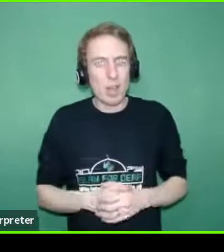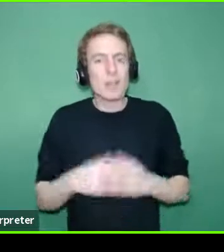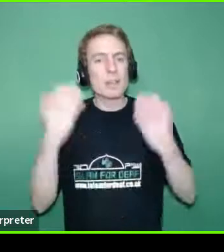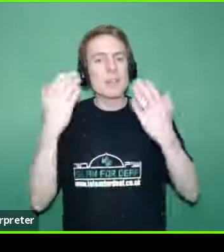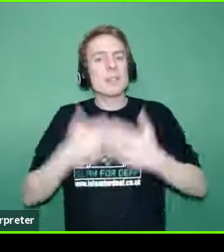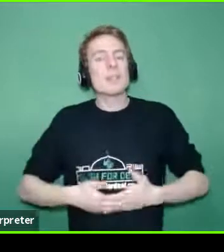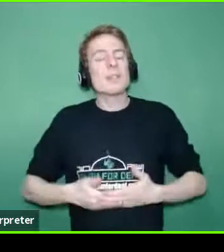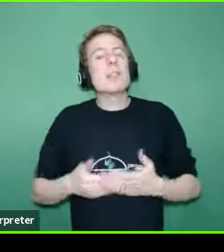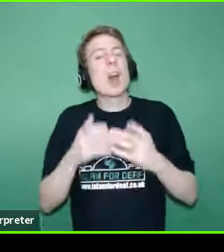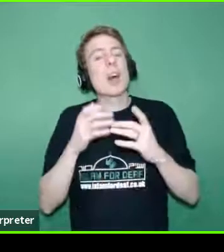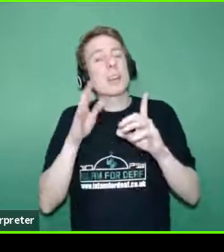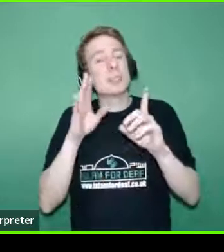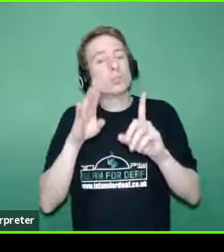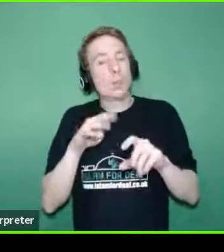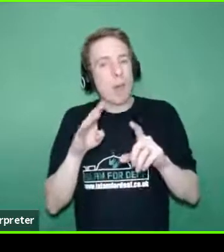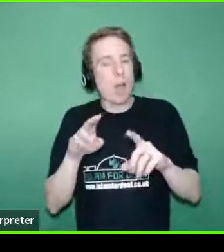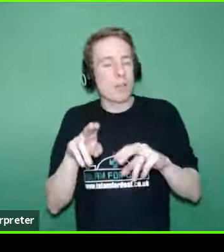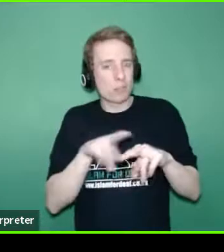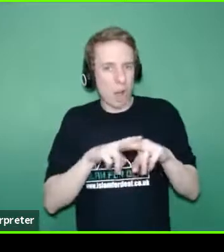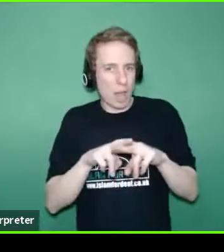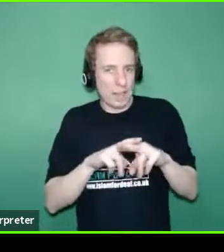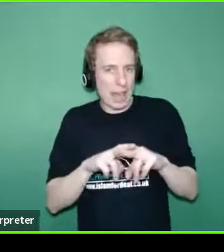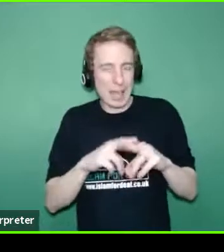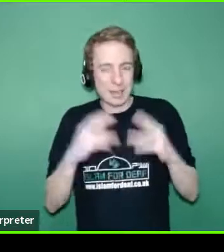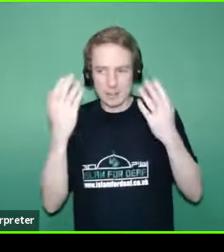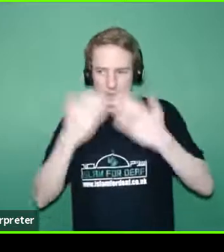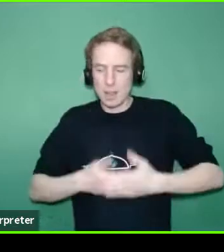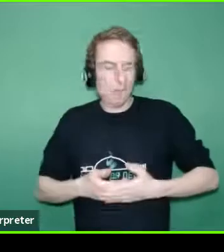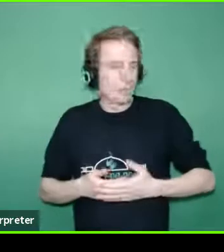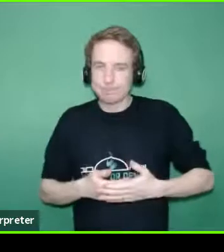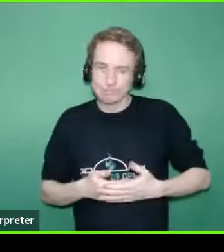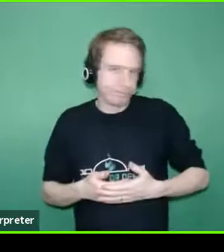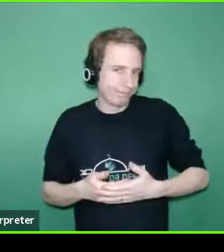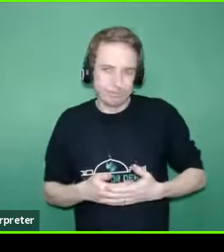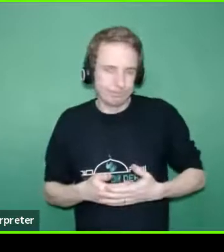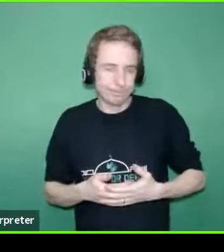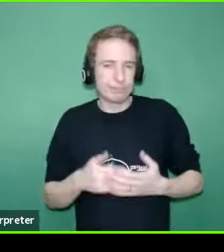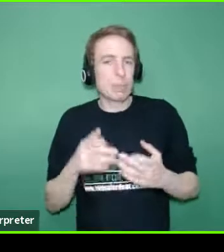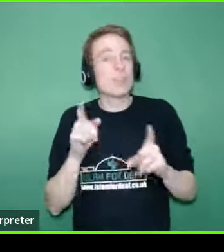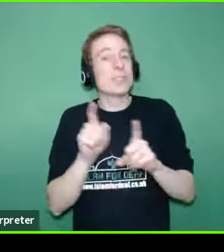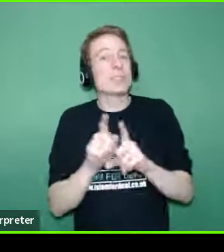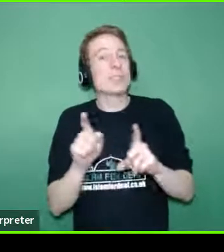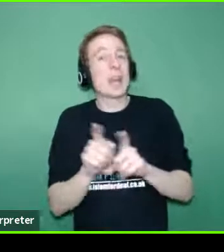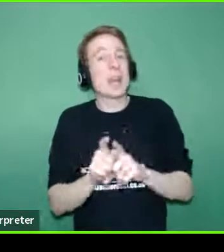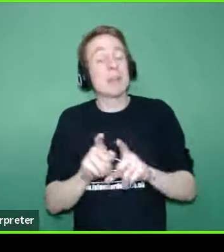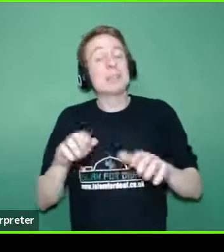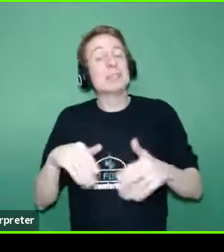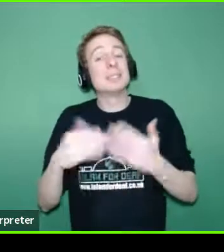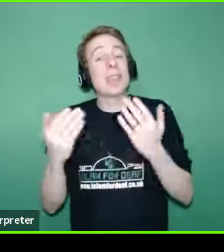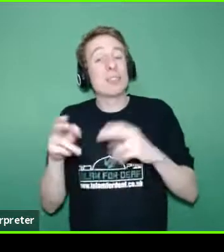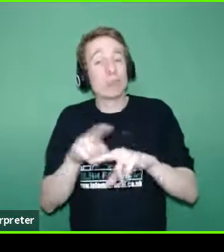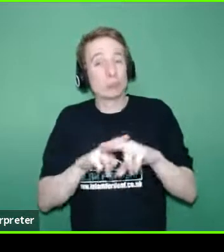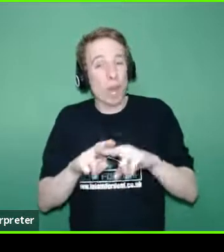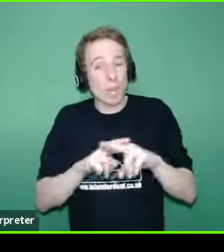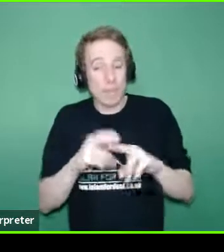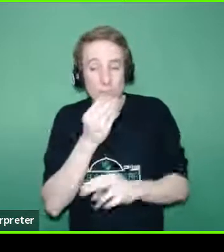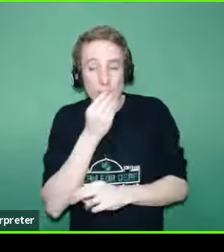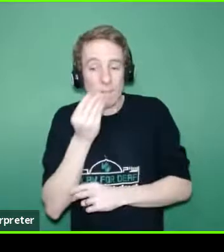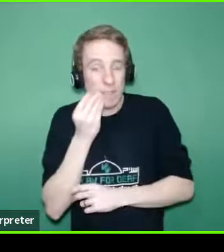Friday in prayer, nor should they specify and single out the day of Friday in fasting.